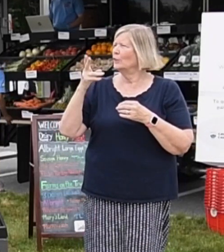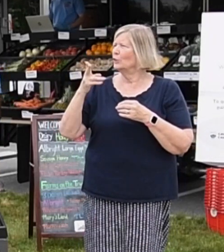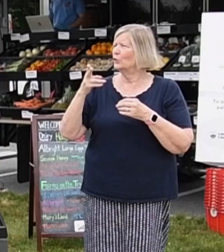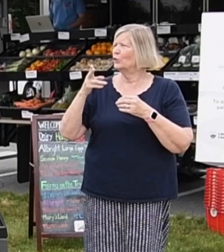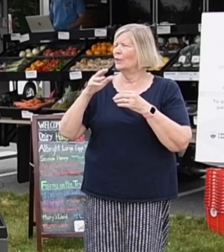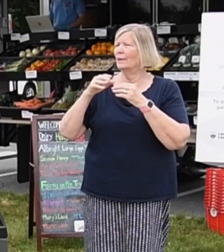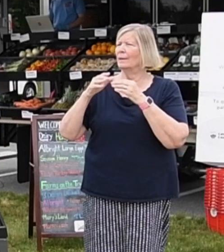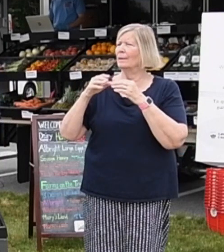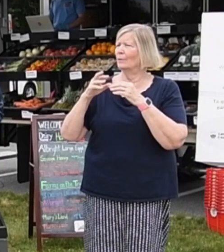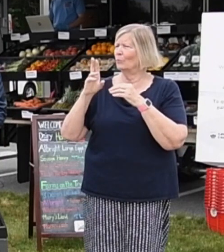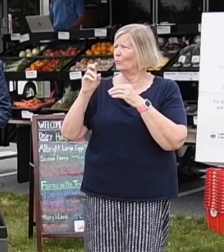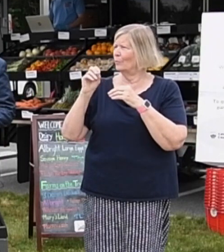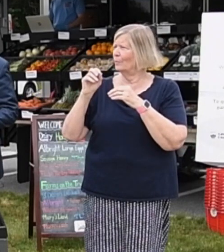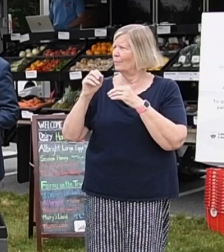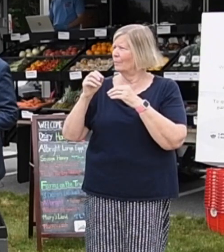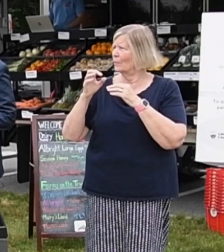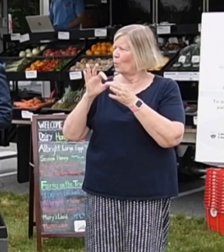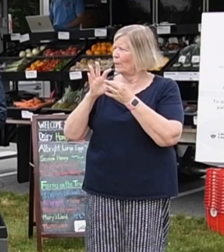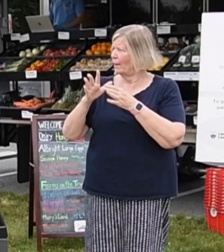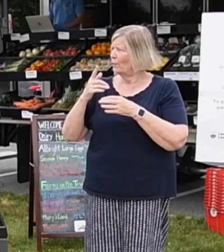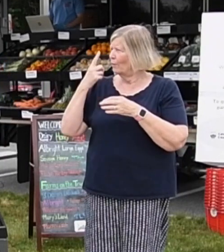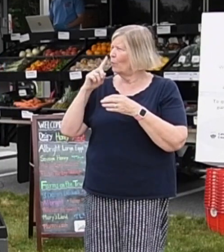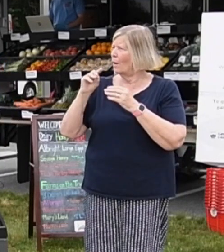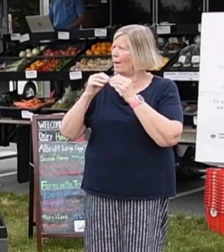Community Sustainability.